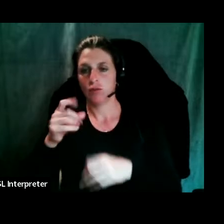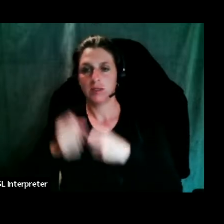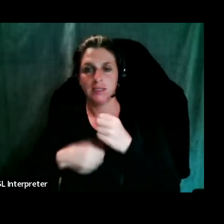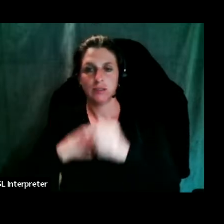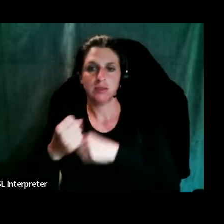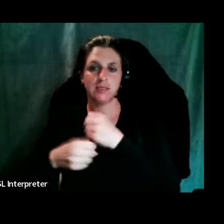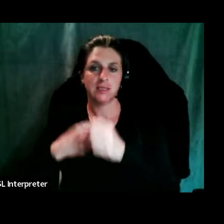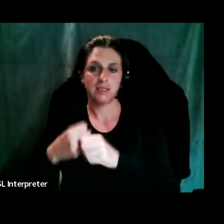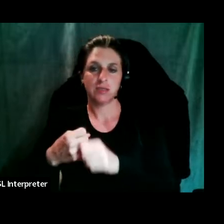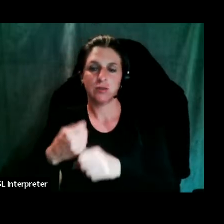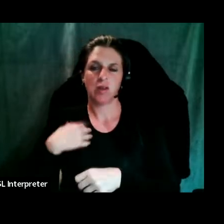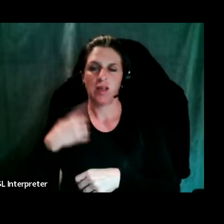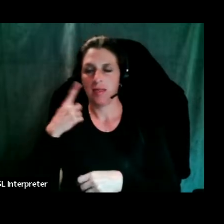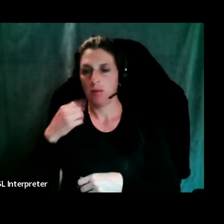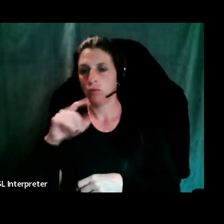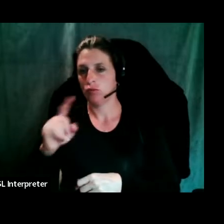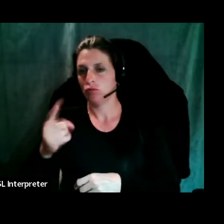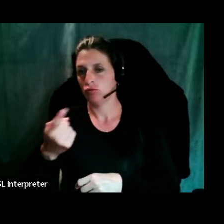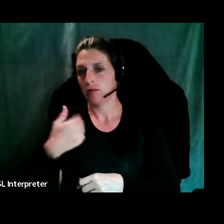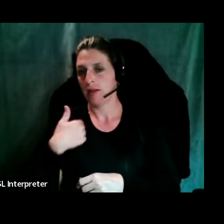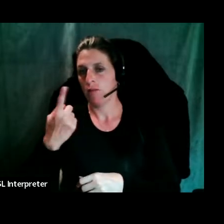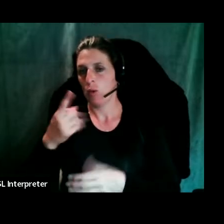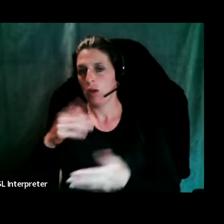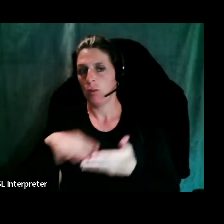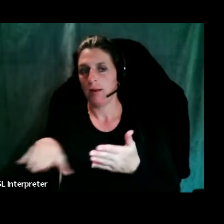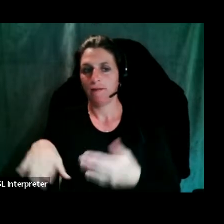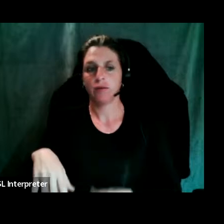have one waiver.